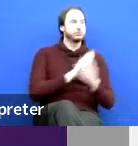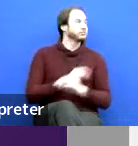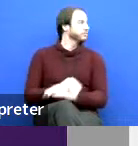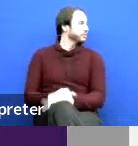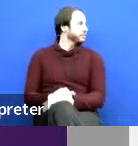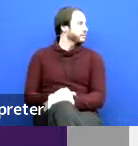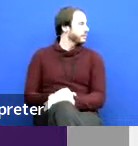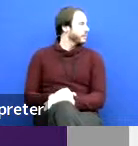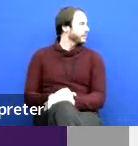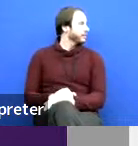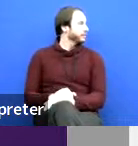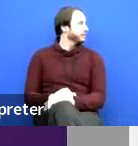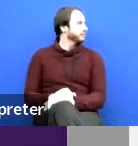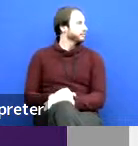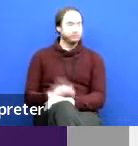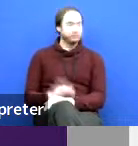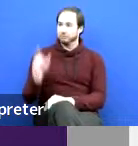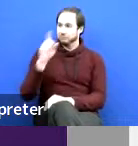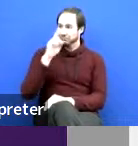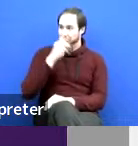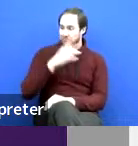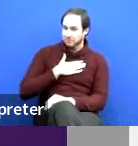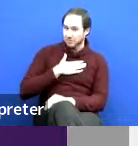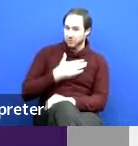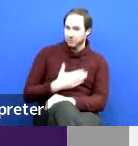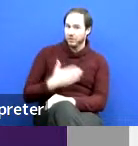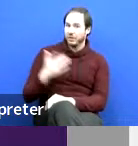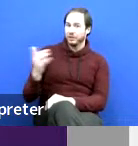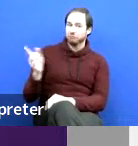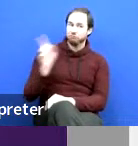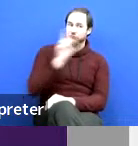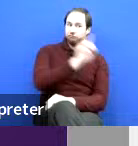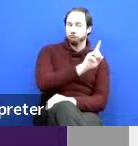other screen. Yeah, why don't we do that? And then that Would way, you guys be willing to